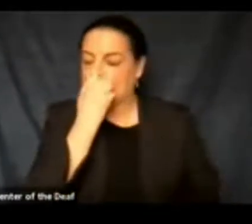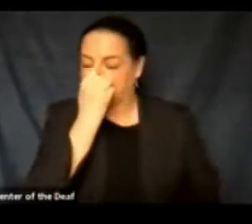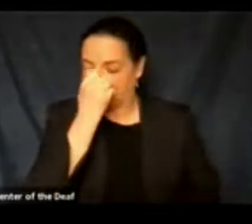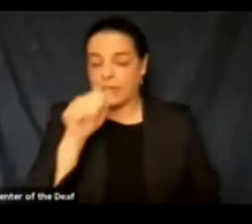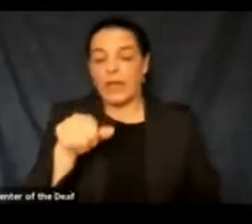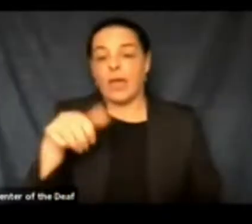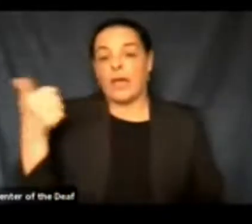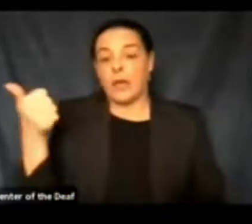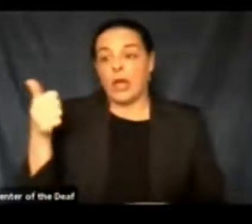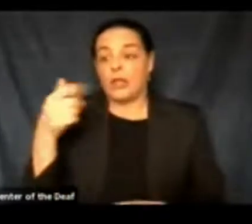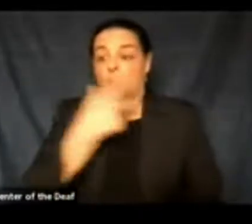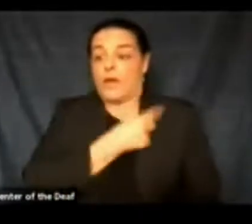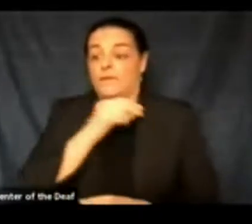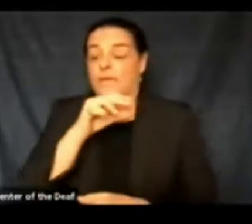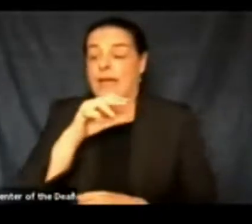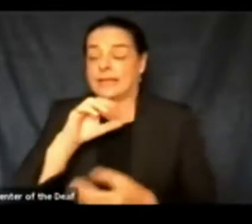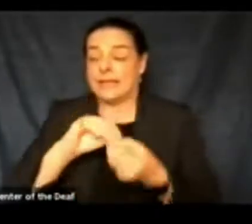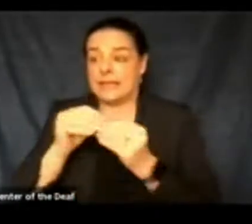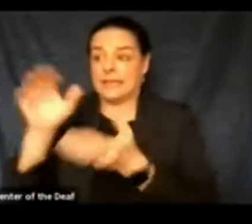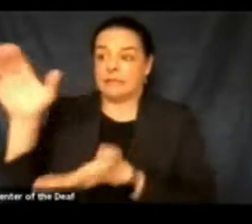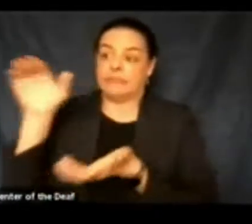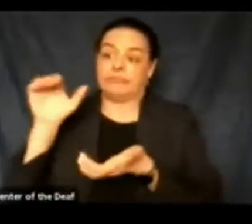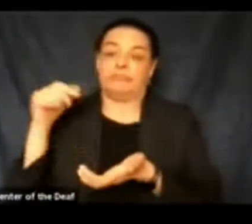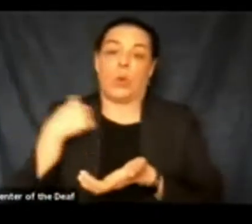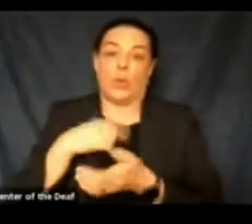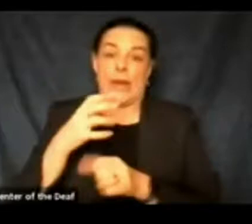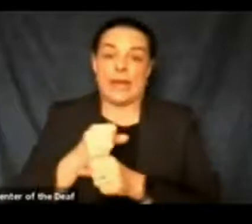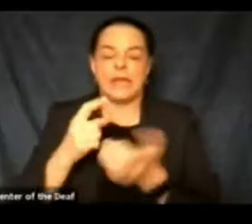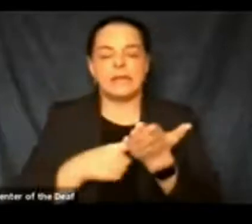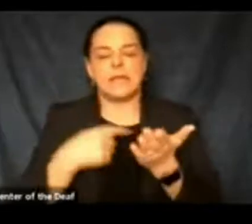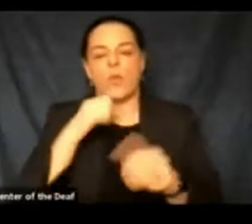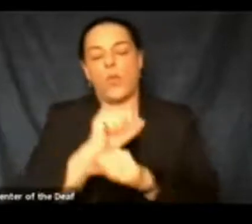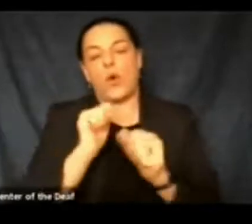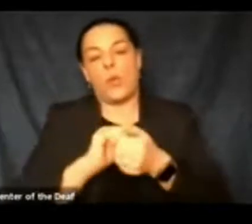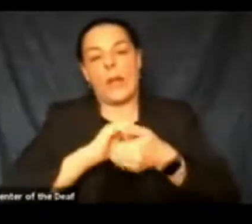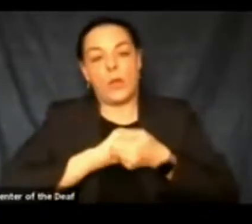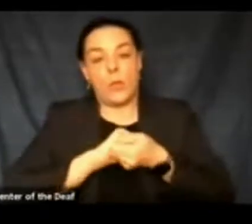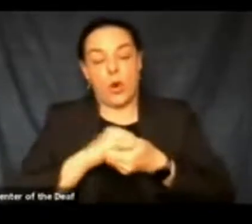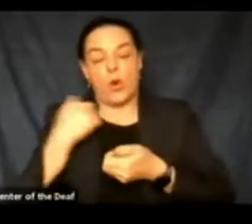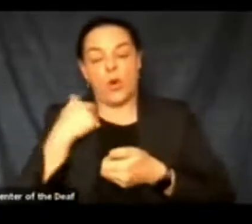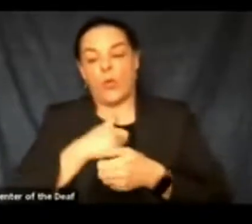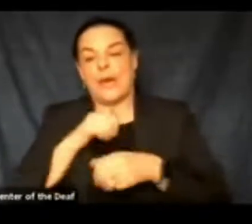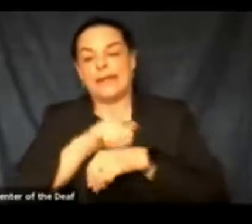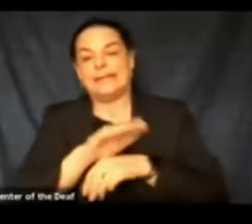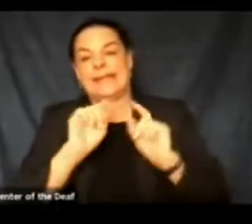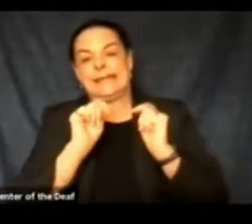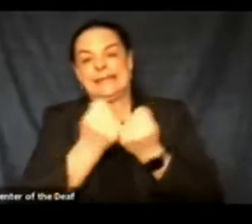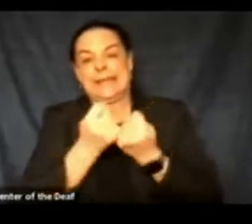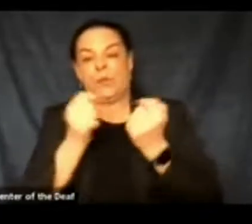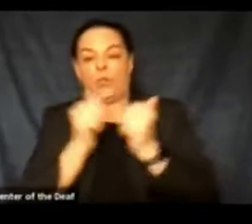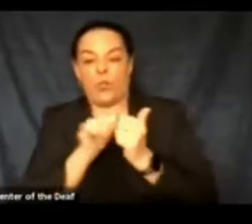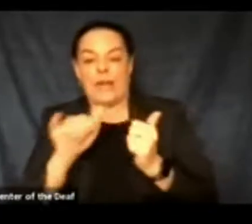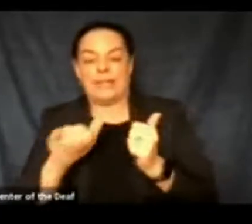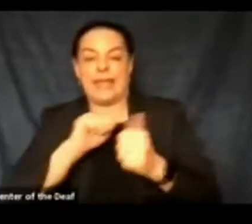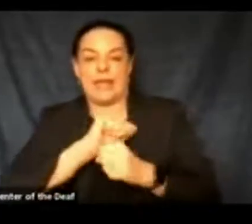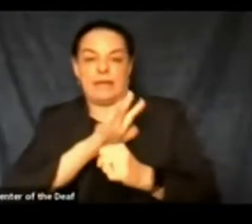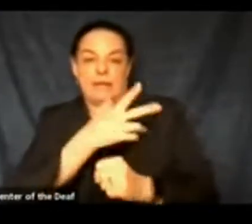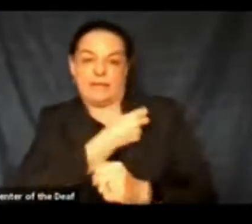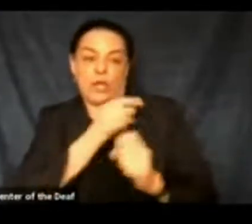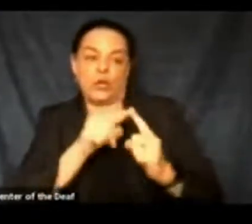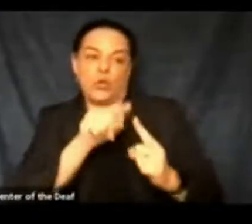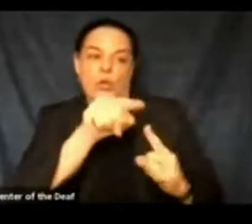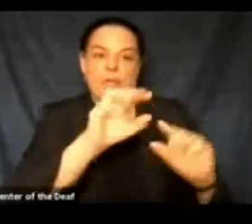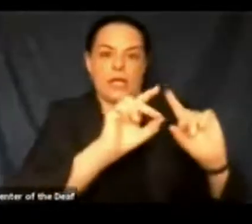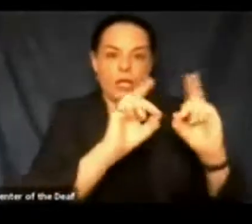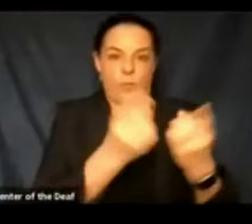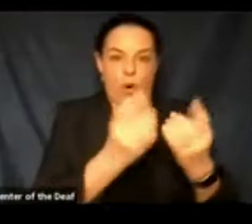to us, and then we will occasionally work with a partner where we send vaccine management teams with the vaccine to the partner organization for